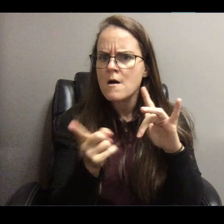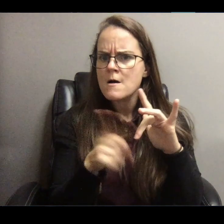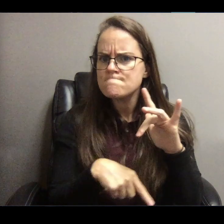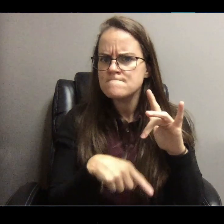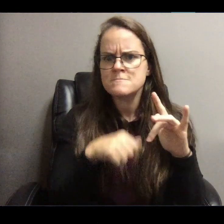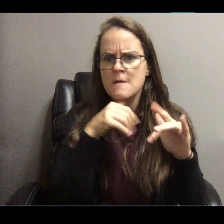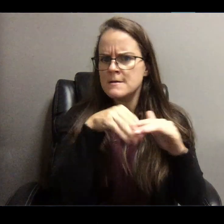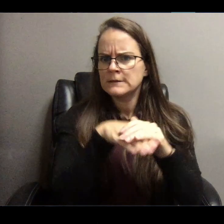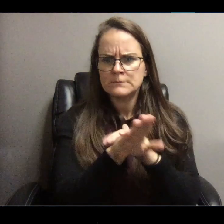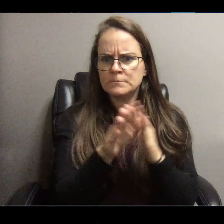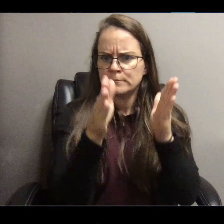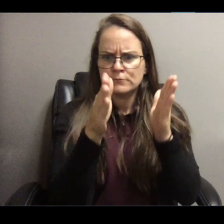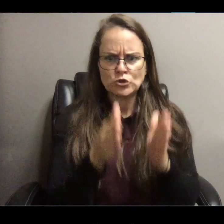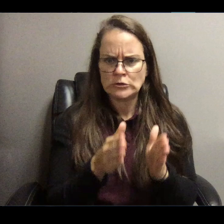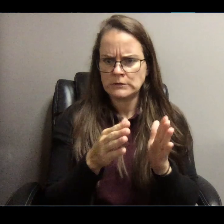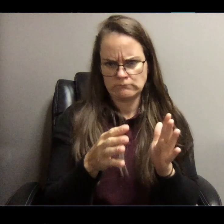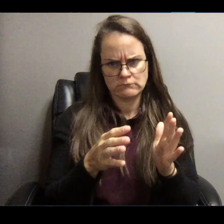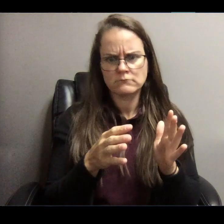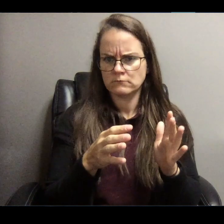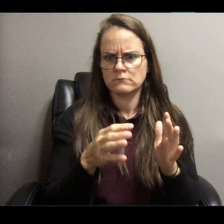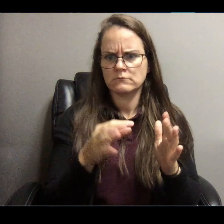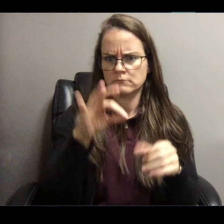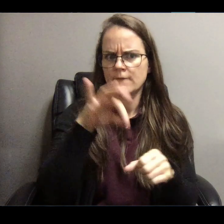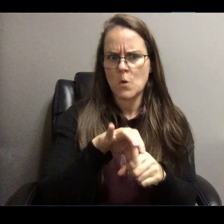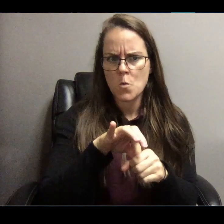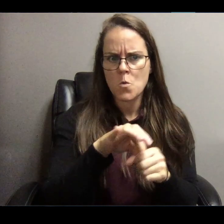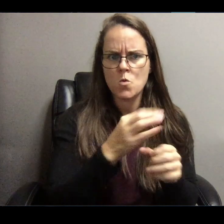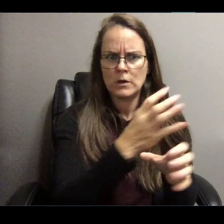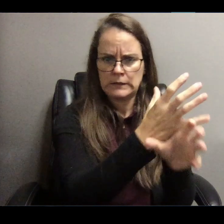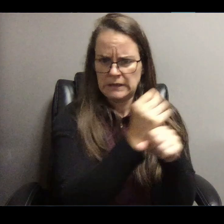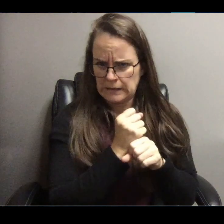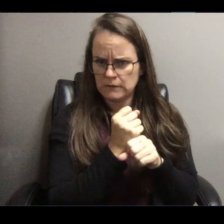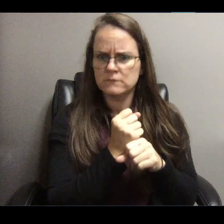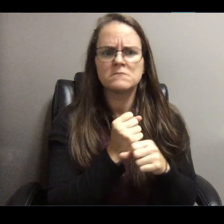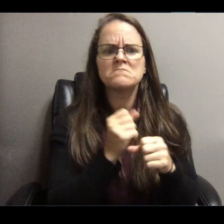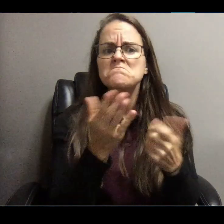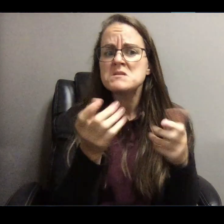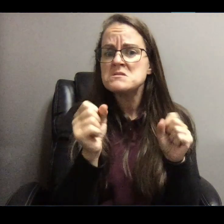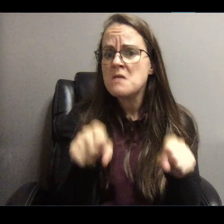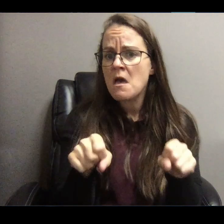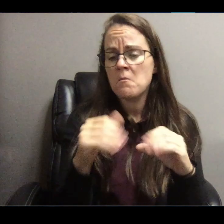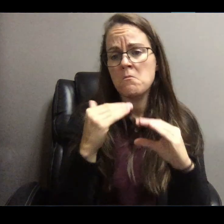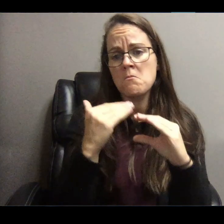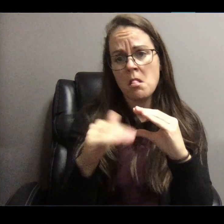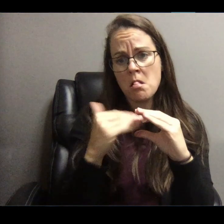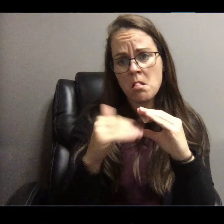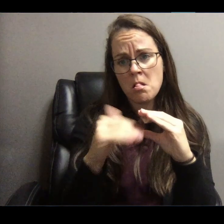absentee ballot, either in person or by mail, email, or fax.